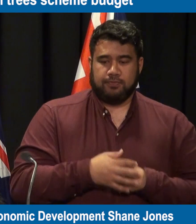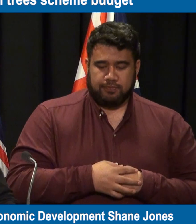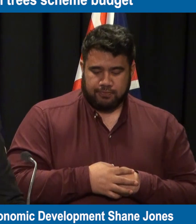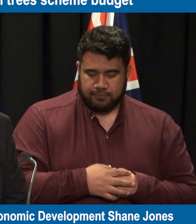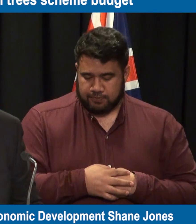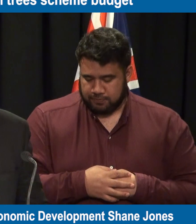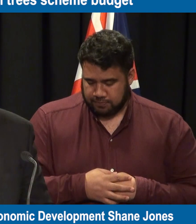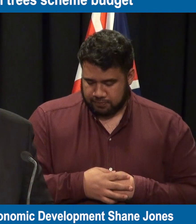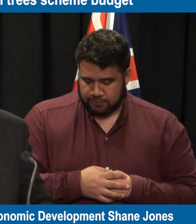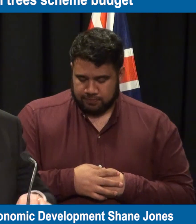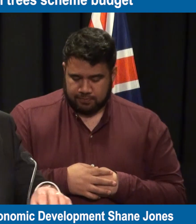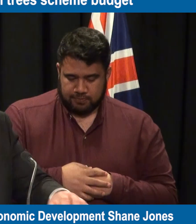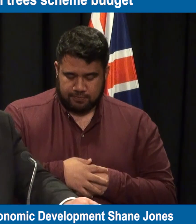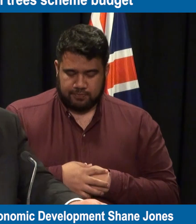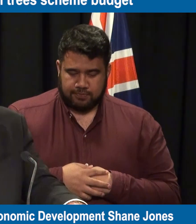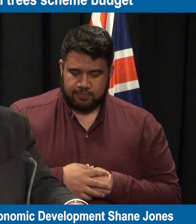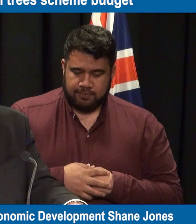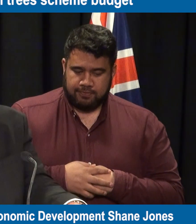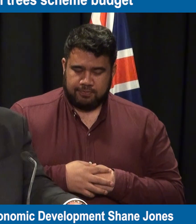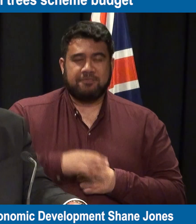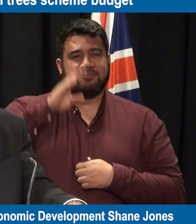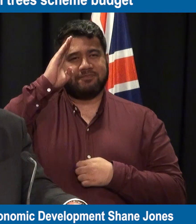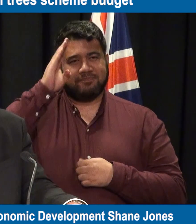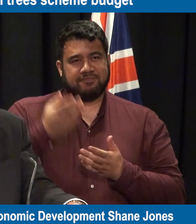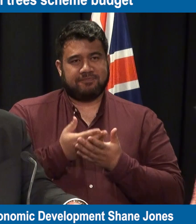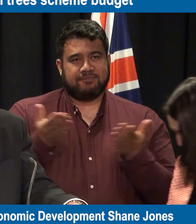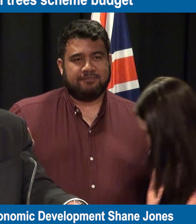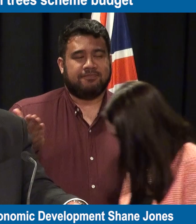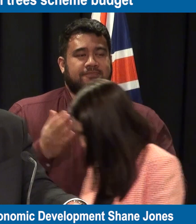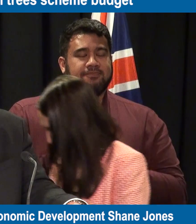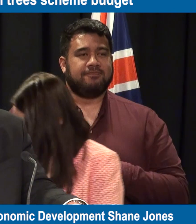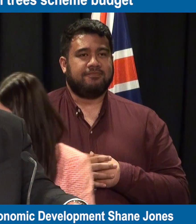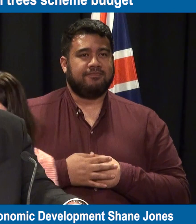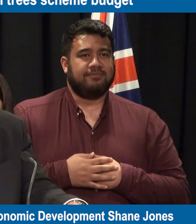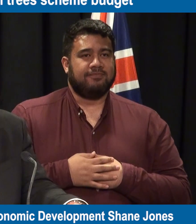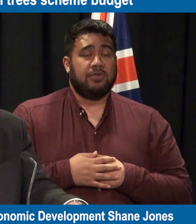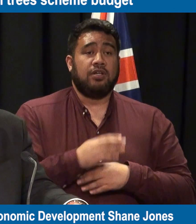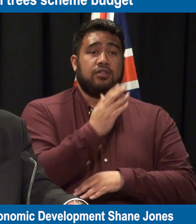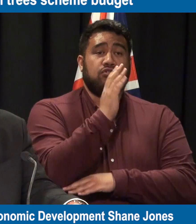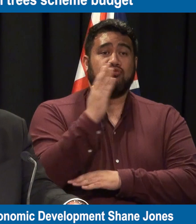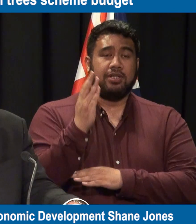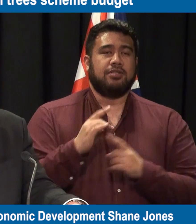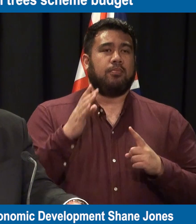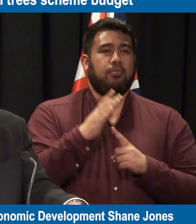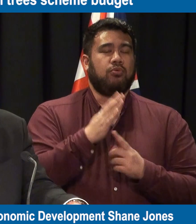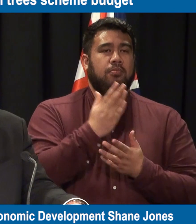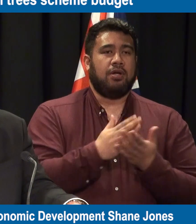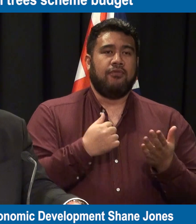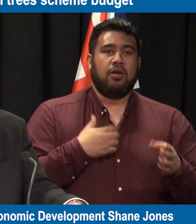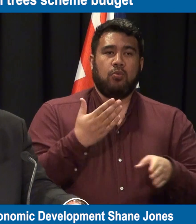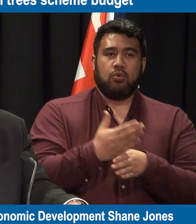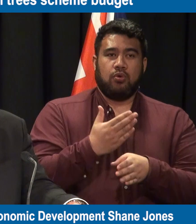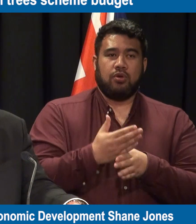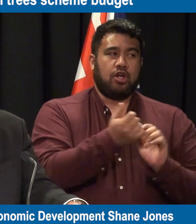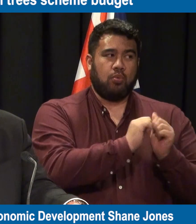Kia ora, folks. Obviously this is a key feature of our coalition agreement, but it lies at the heart of what are